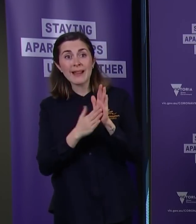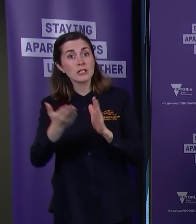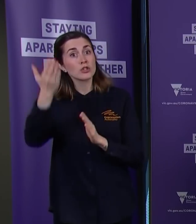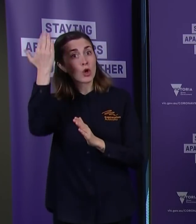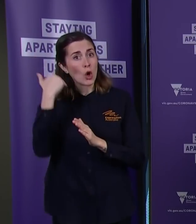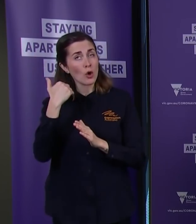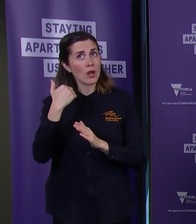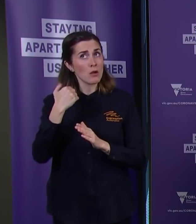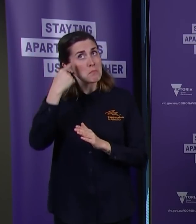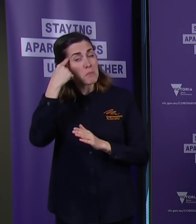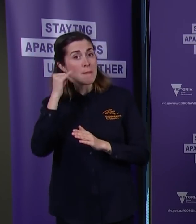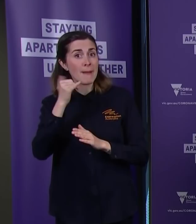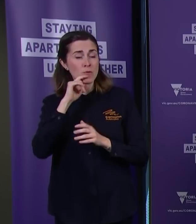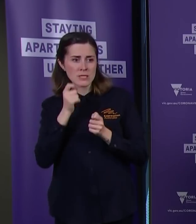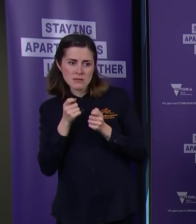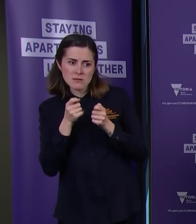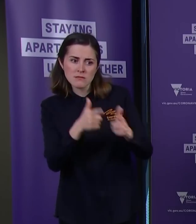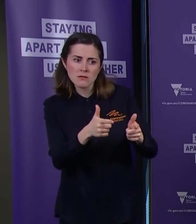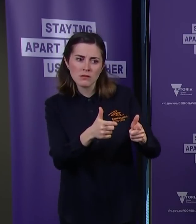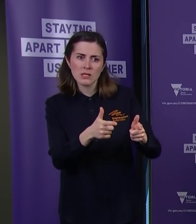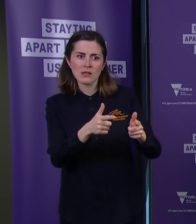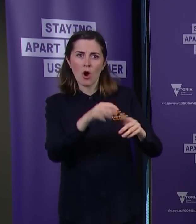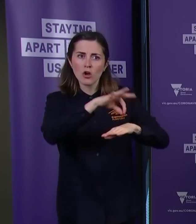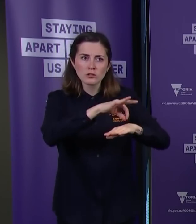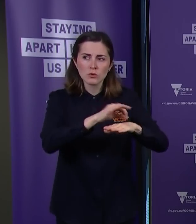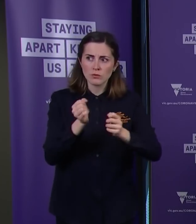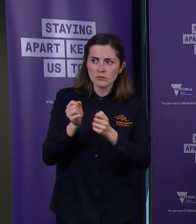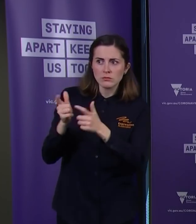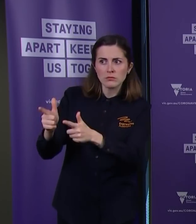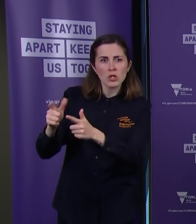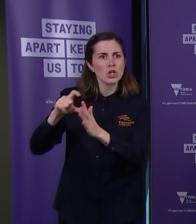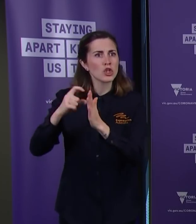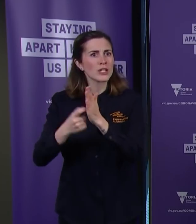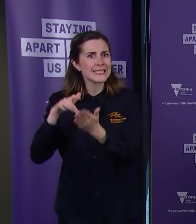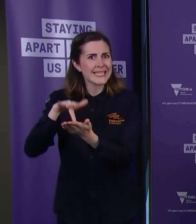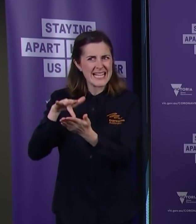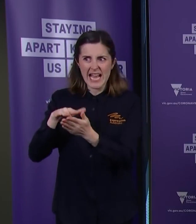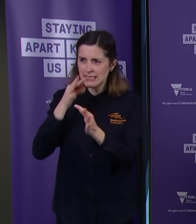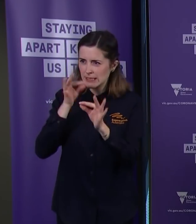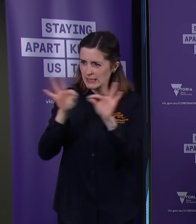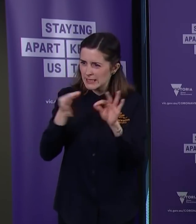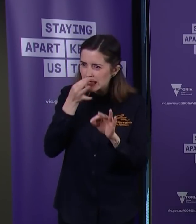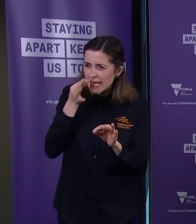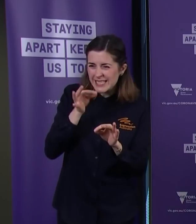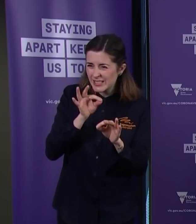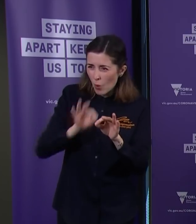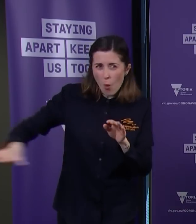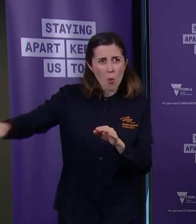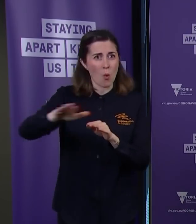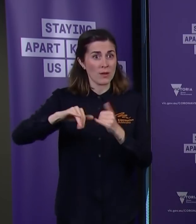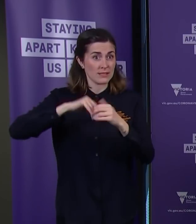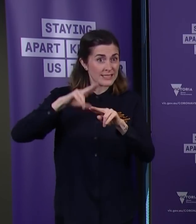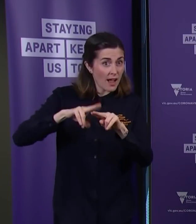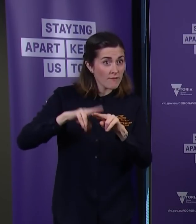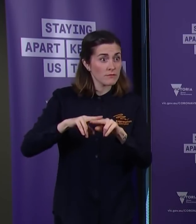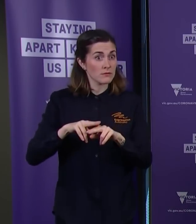regular testing in the workplace. Is that happening? How much of a feature do you think that might be as we keep going, we keep doing that? Yes, it is happening, not